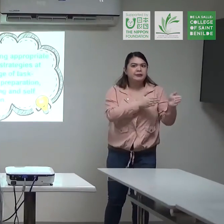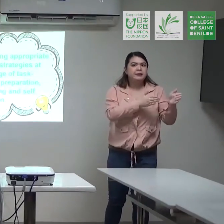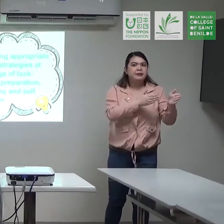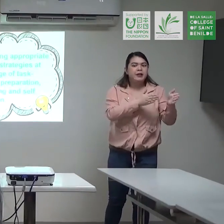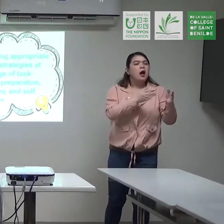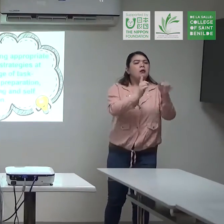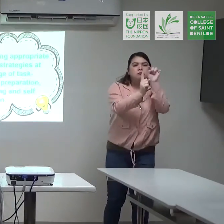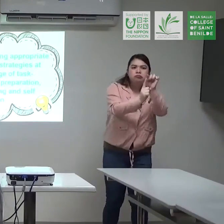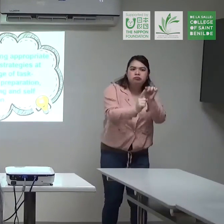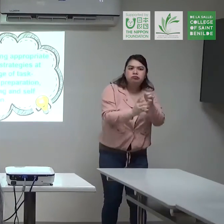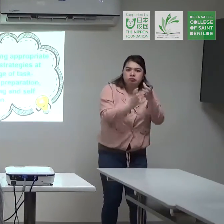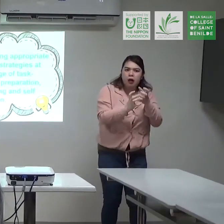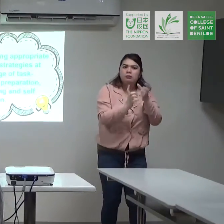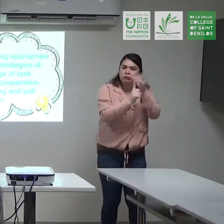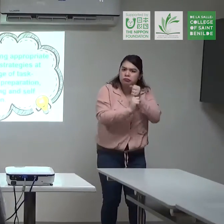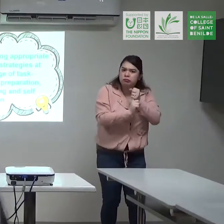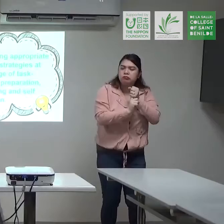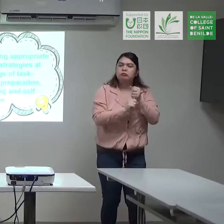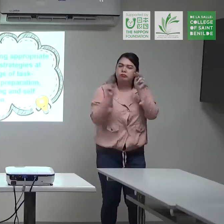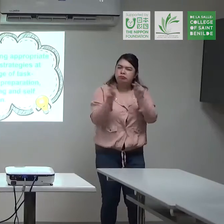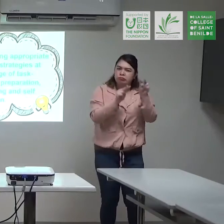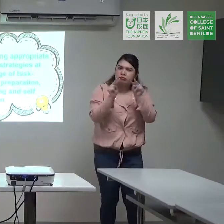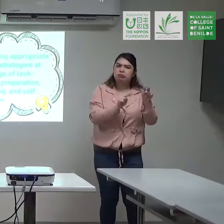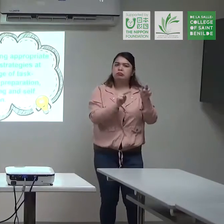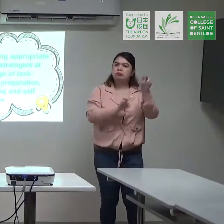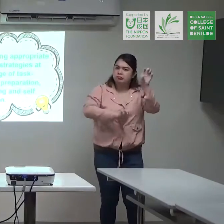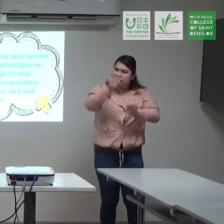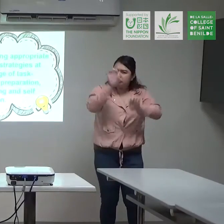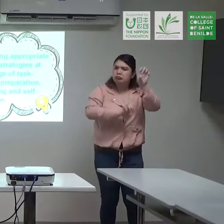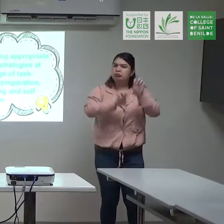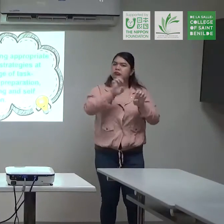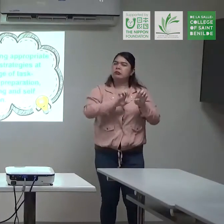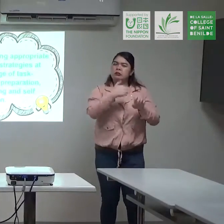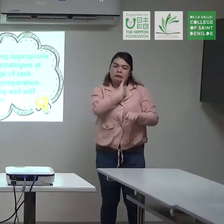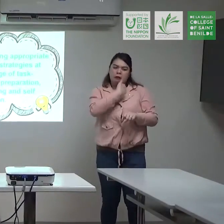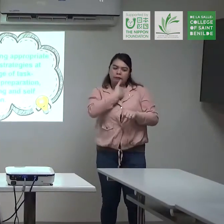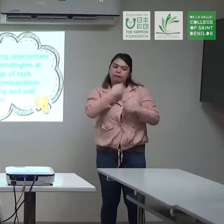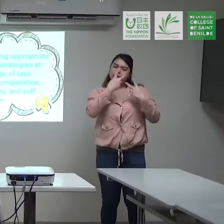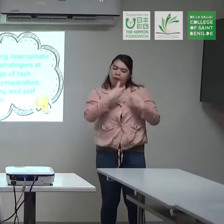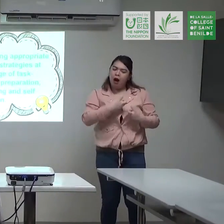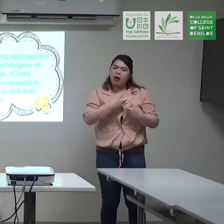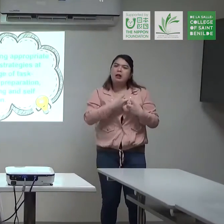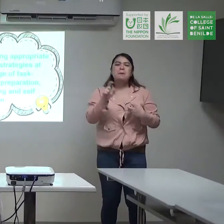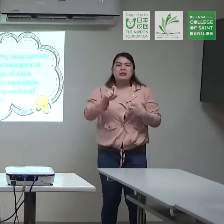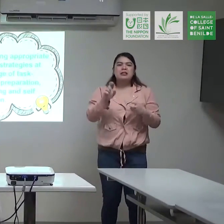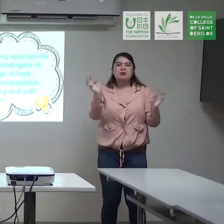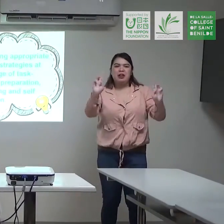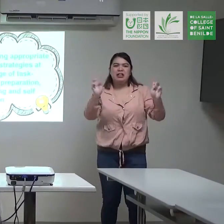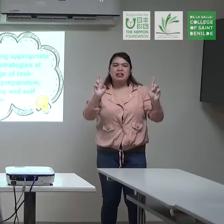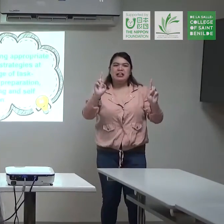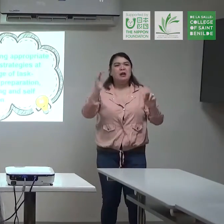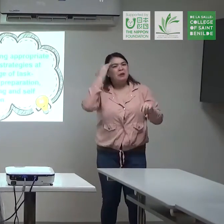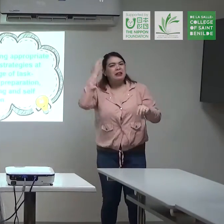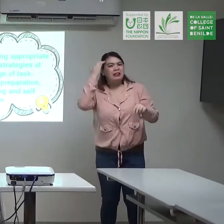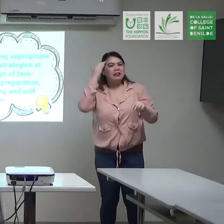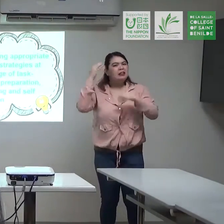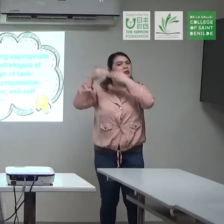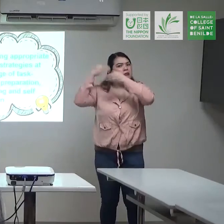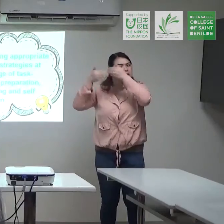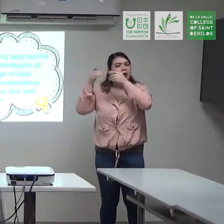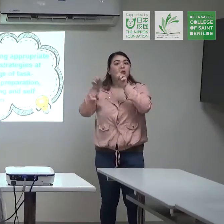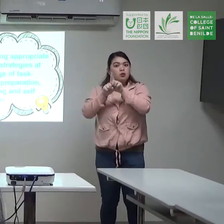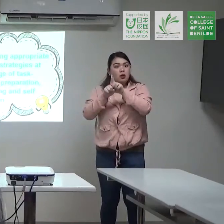setting of goals, monitoring and evaluation, self-evaluation, and monitoring performance and